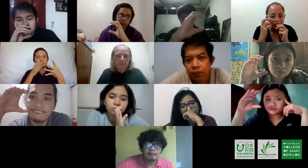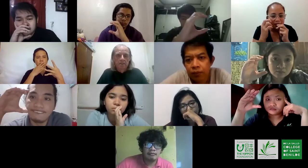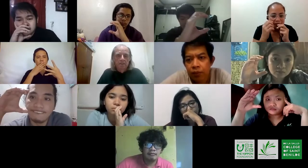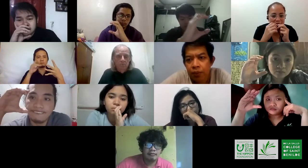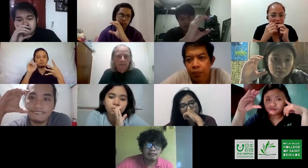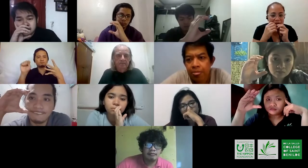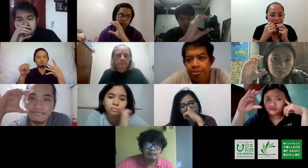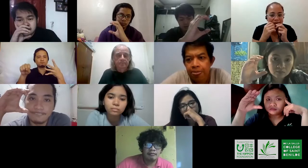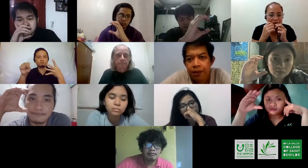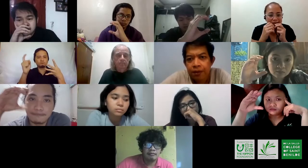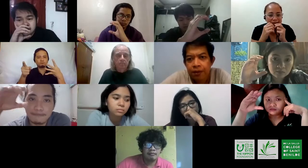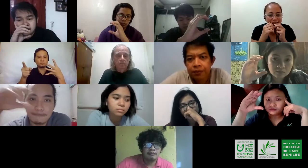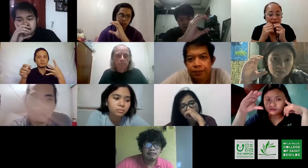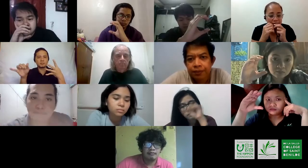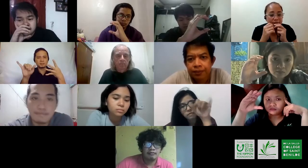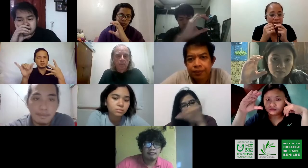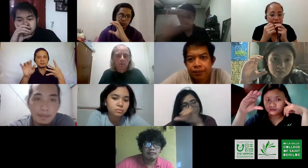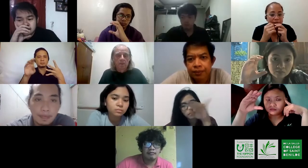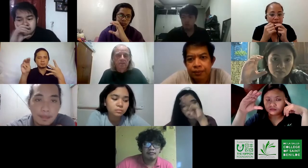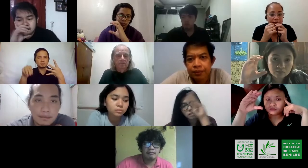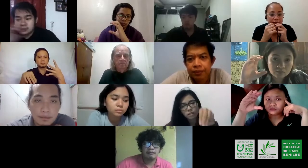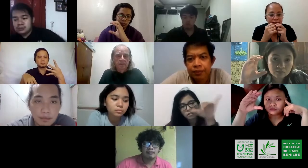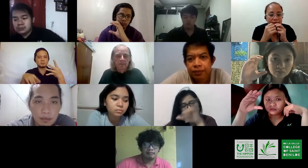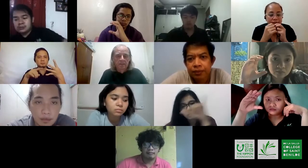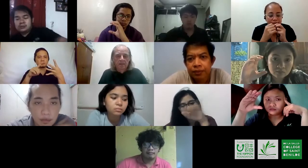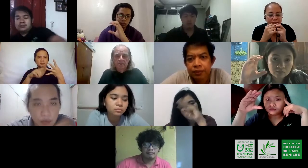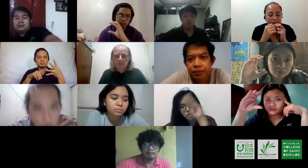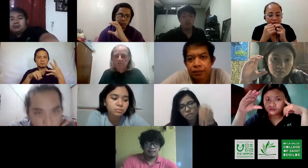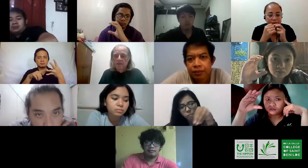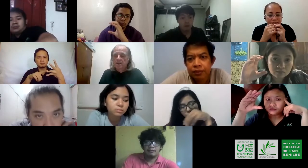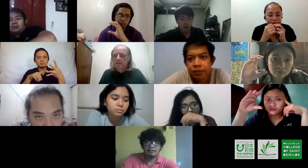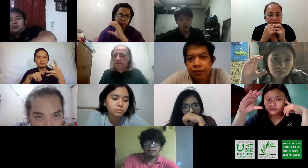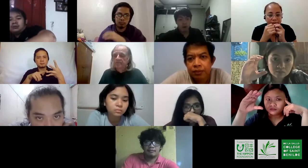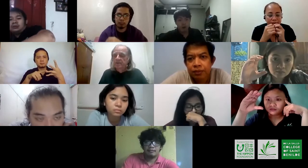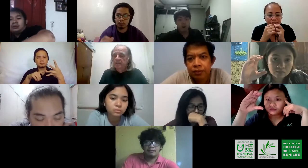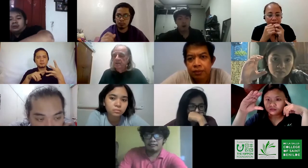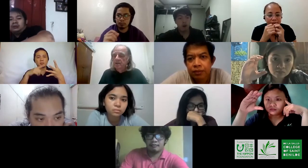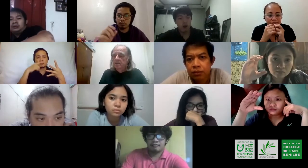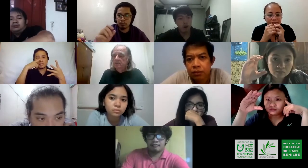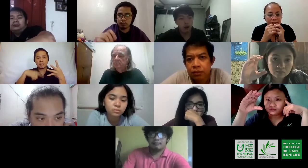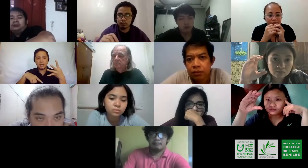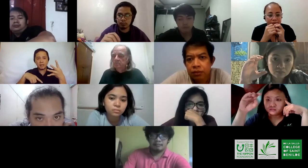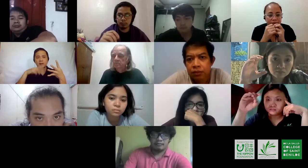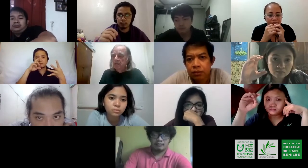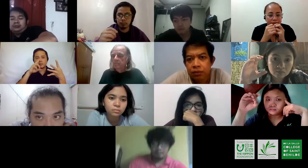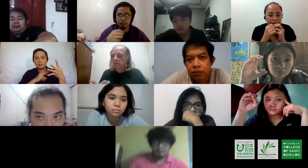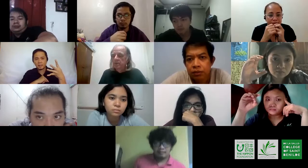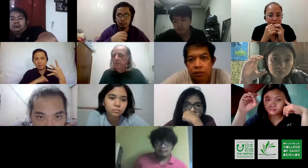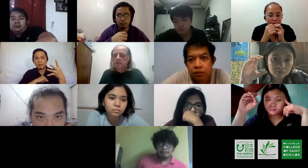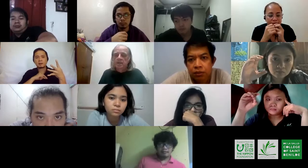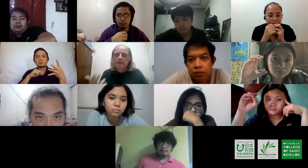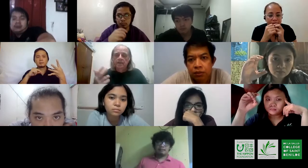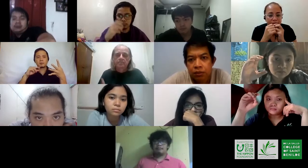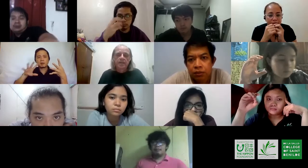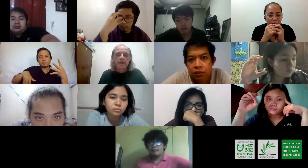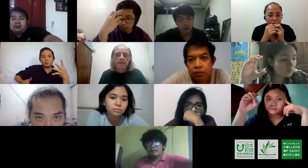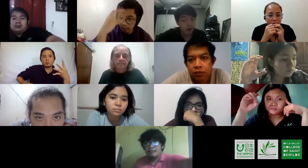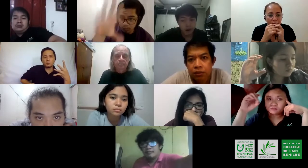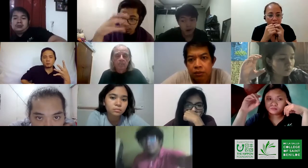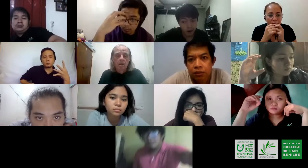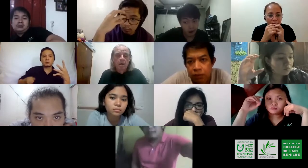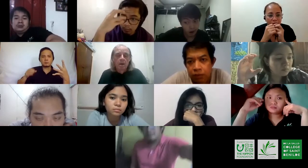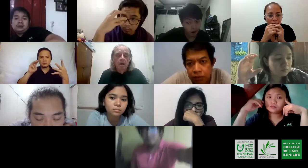Manila, right. the answer is C. Yeah. So Thailand, Vietnam, Cambodia, like